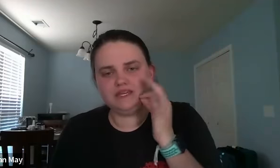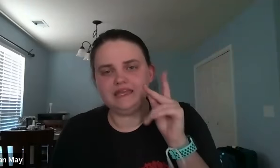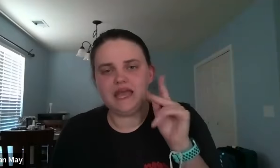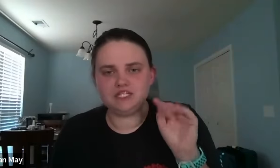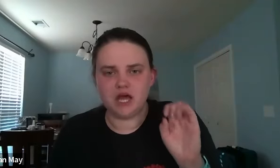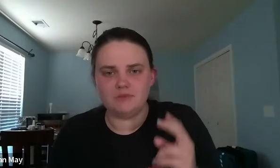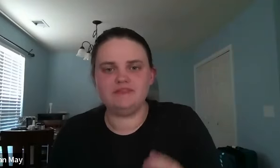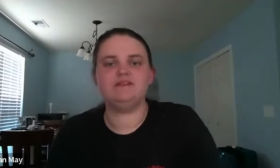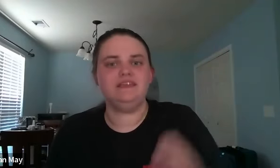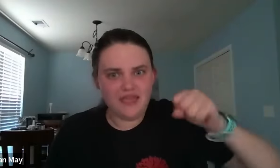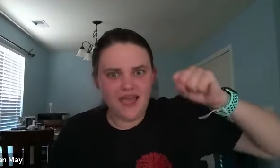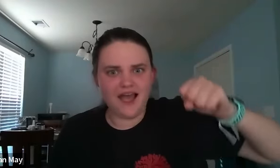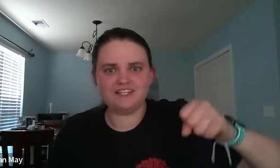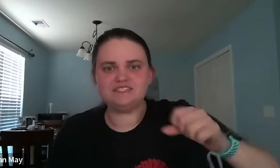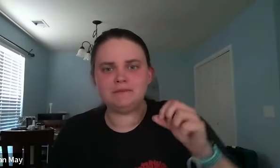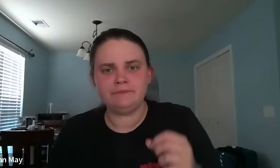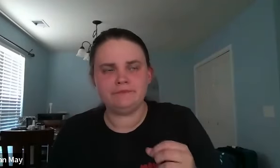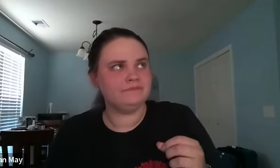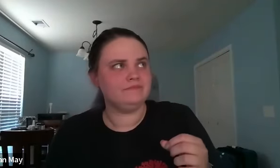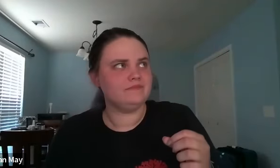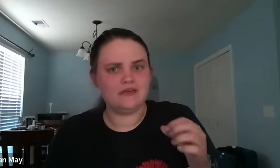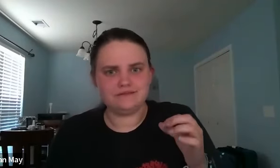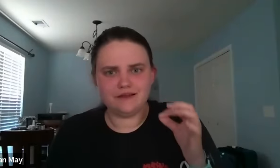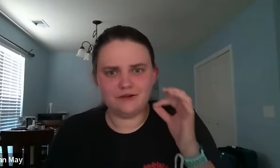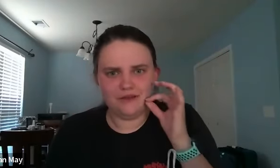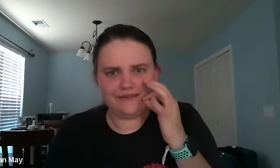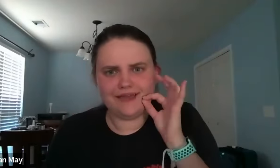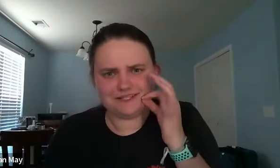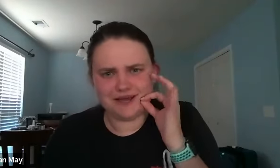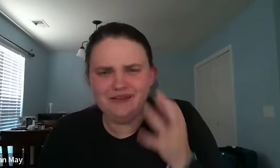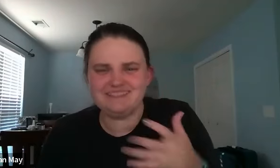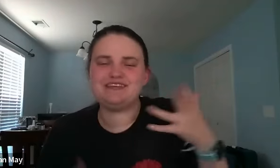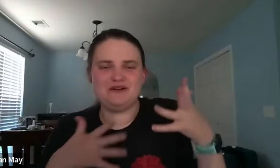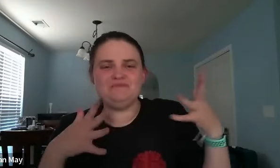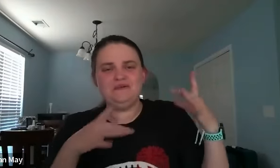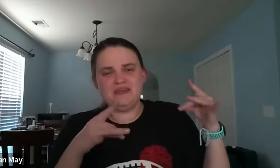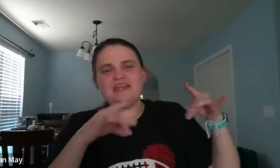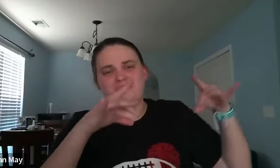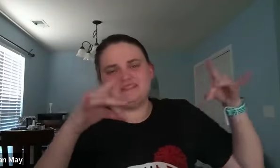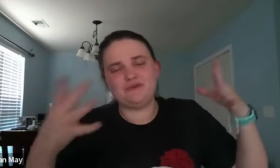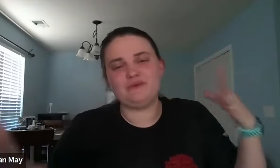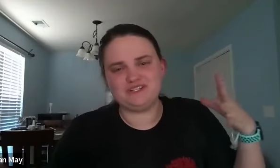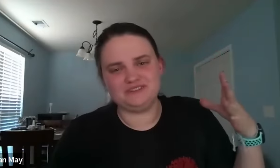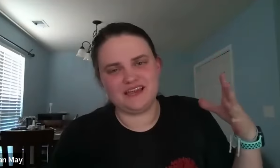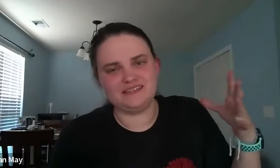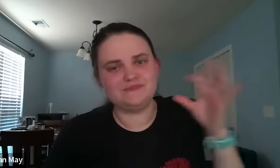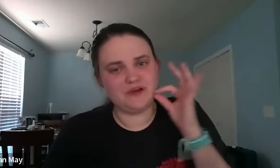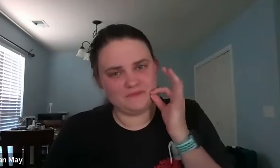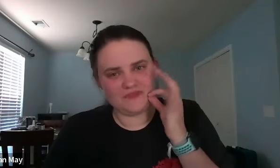mean ketchup? And they're like, yeah. She's like, that's not okay, ketchup. So picking up on different regional signs, but this